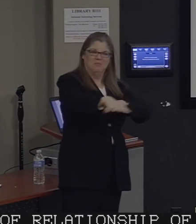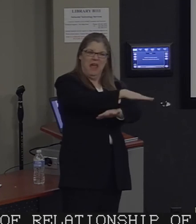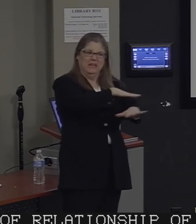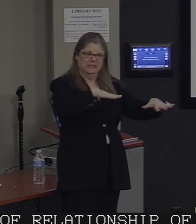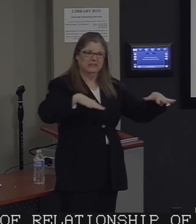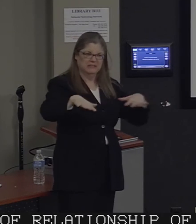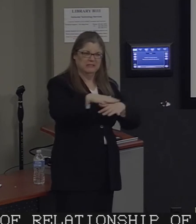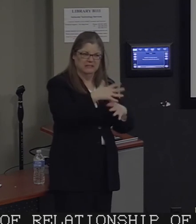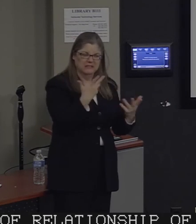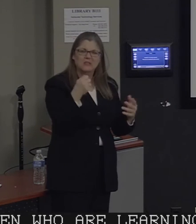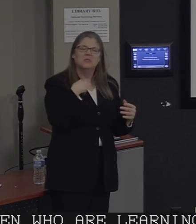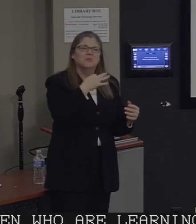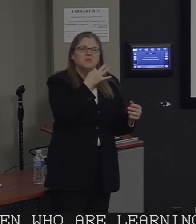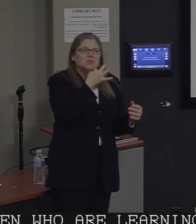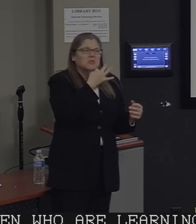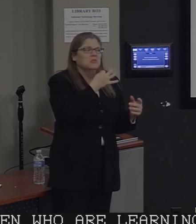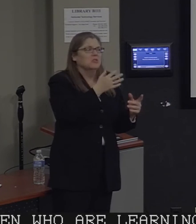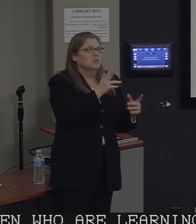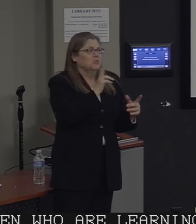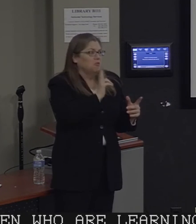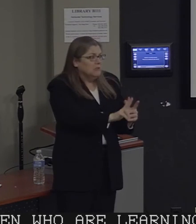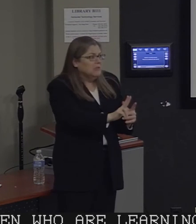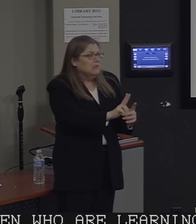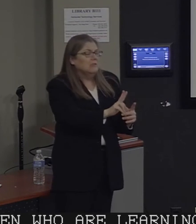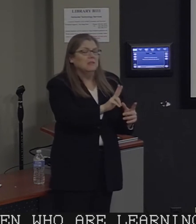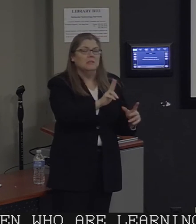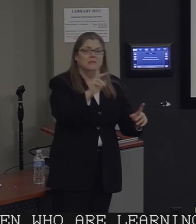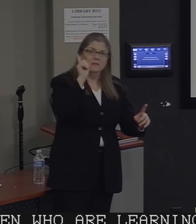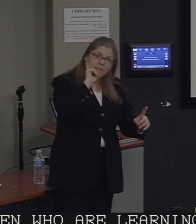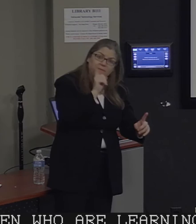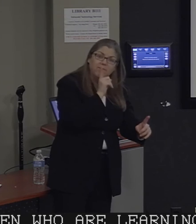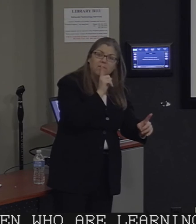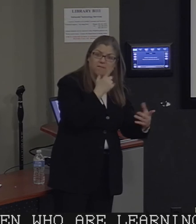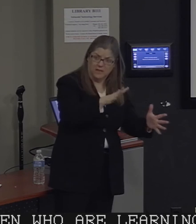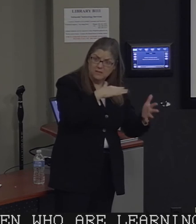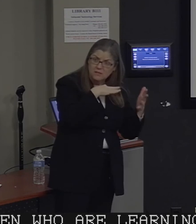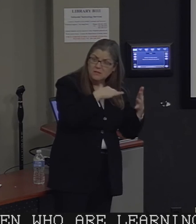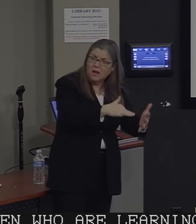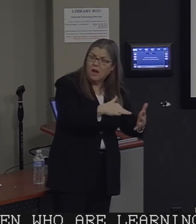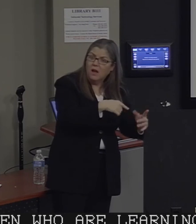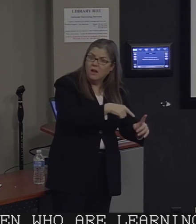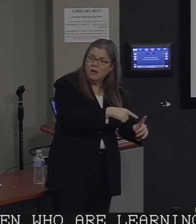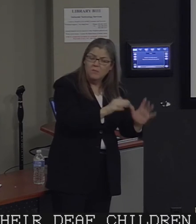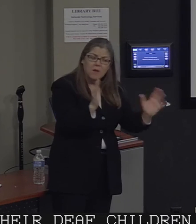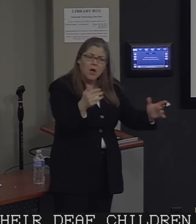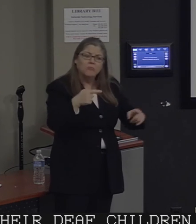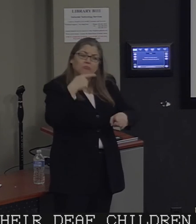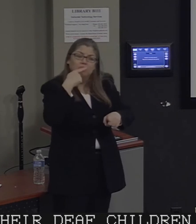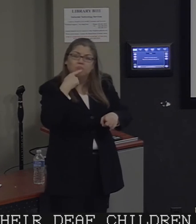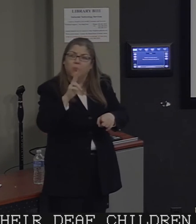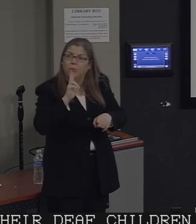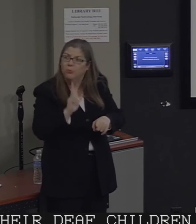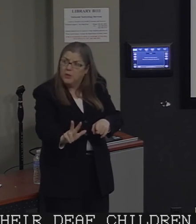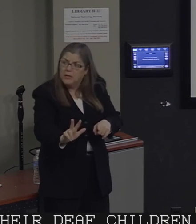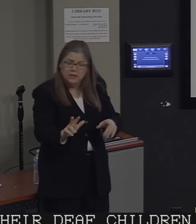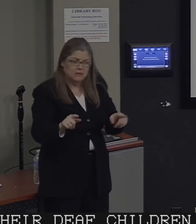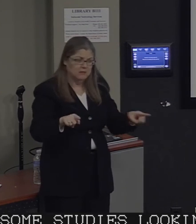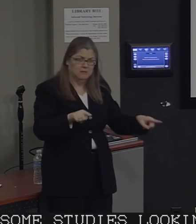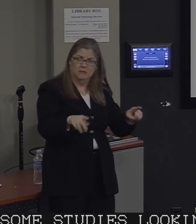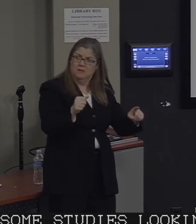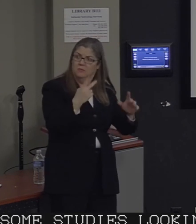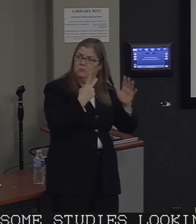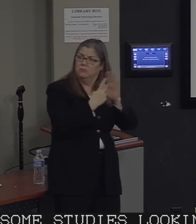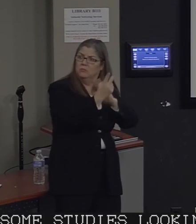at 3-year-old deaf children and hearing children and looking at predictions relative